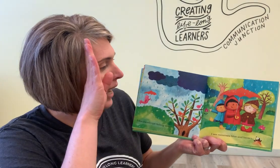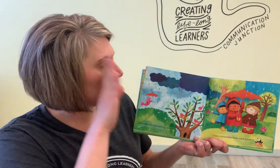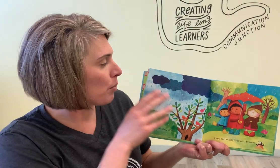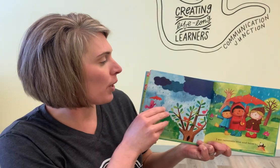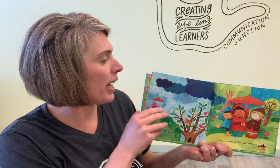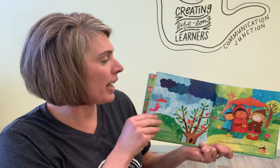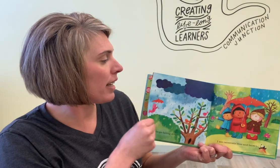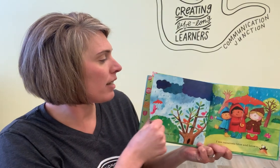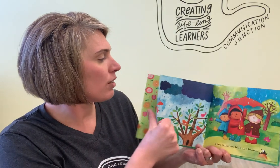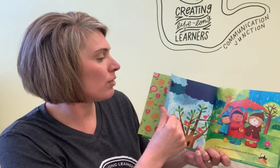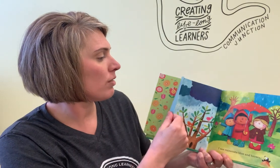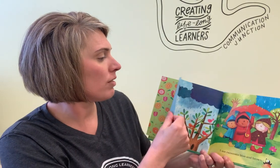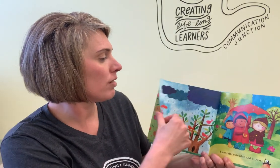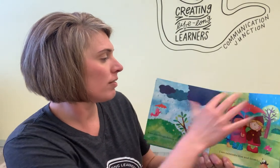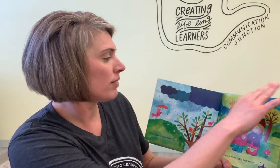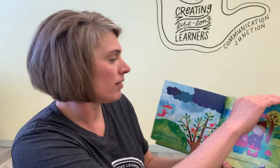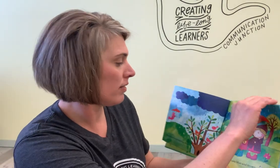and brown.